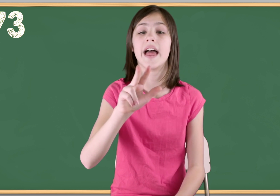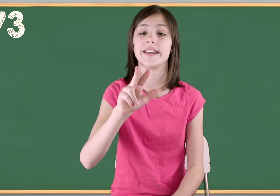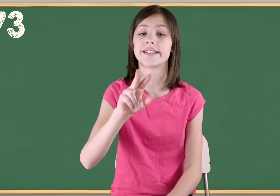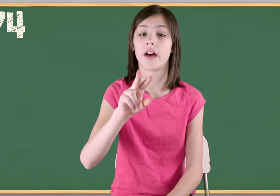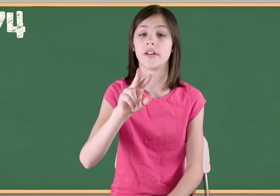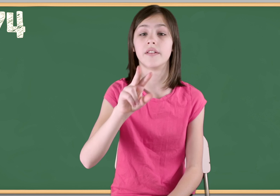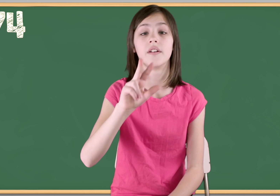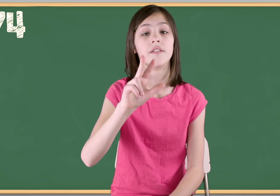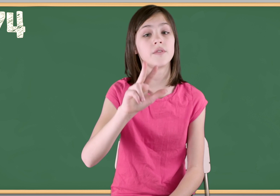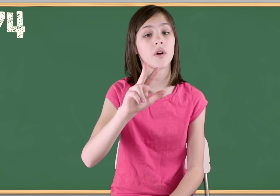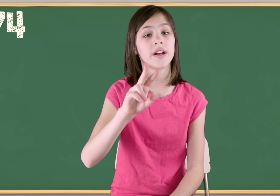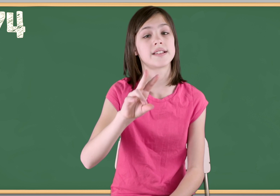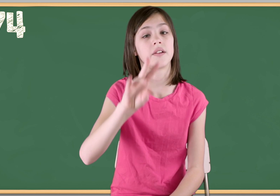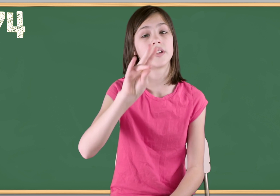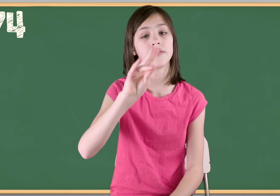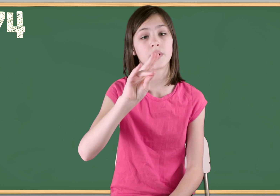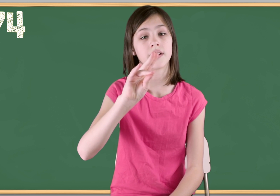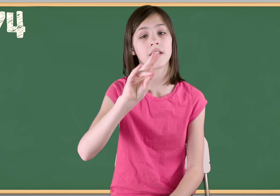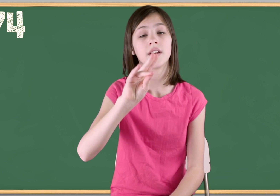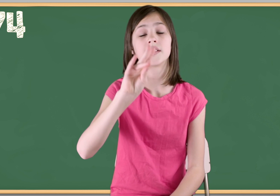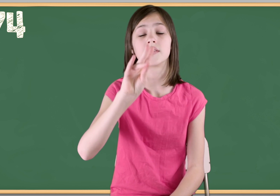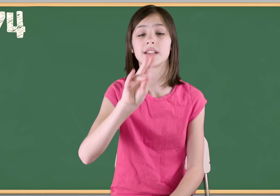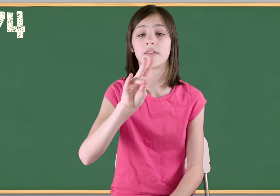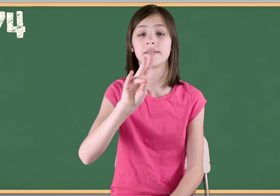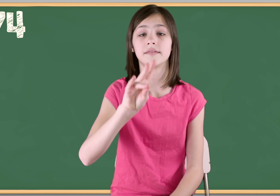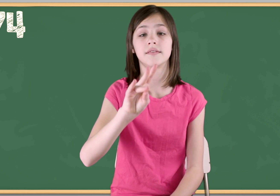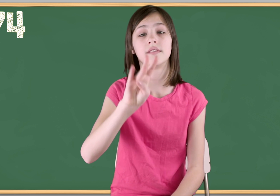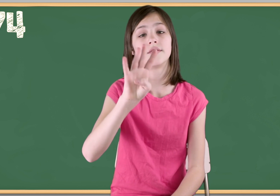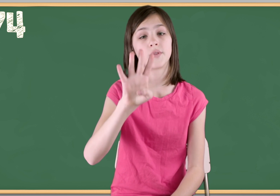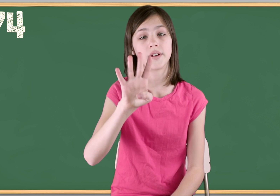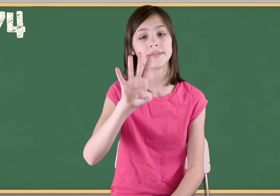and 7, 4 is 74, so 7, 4,